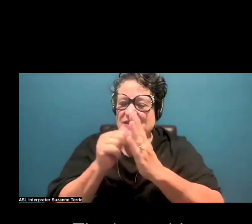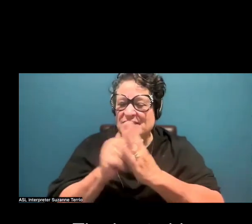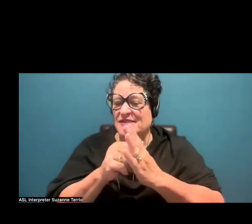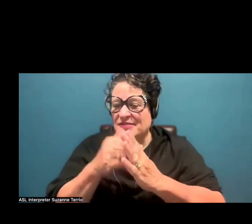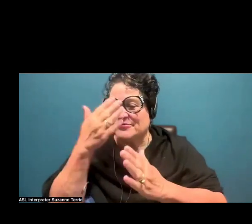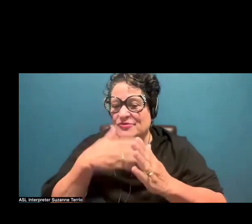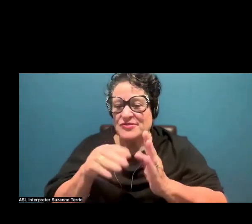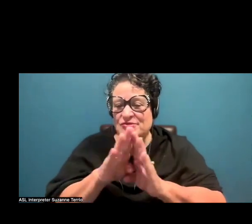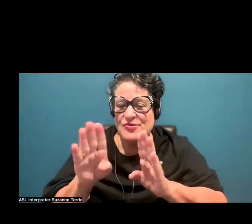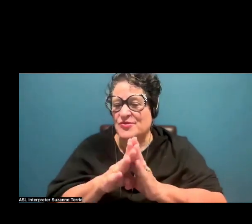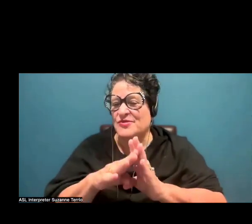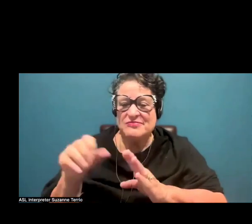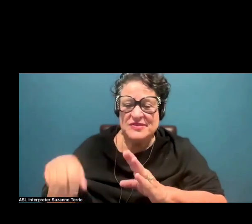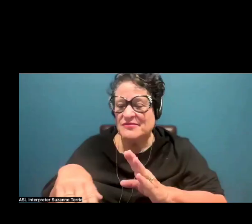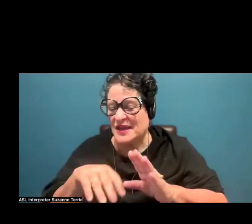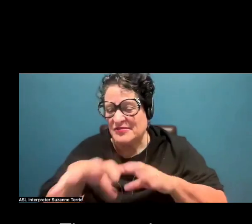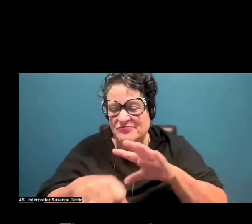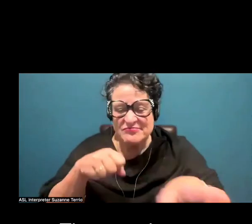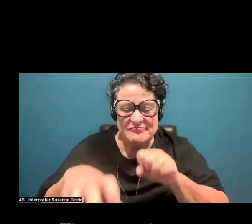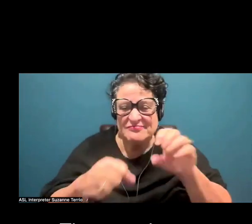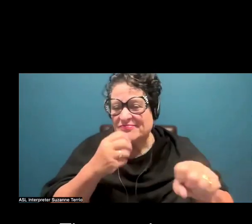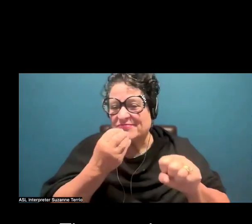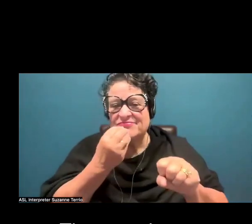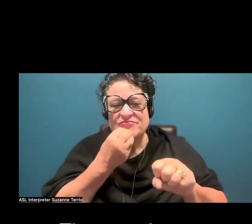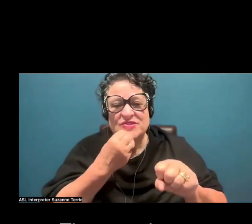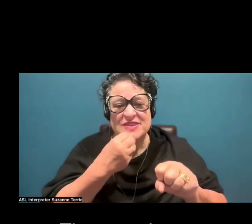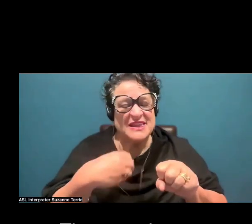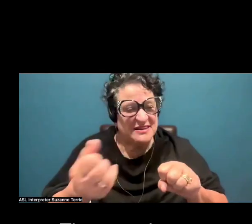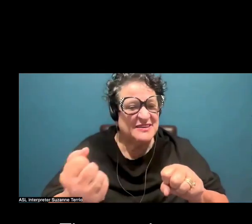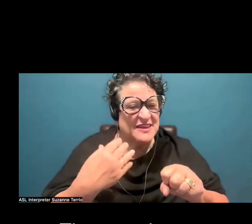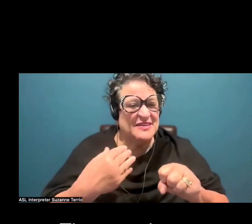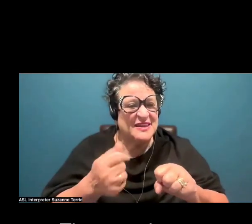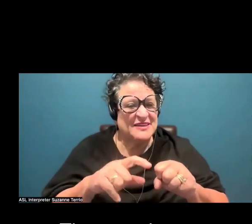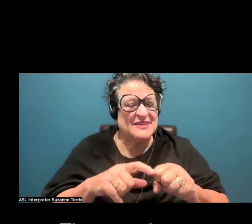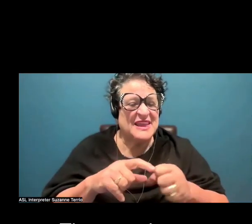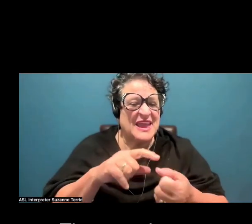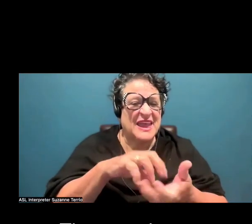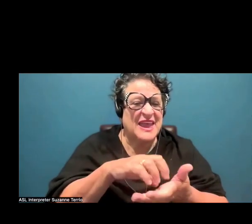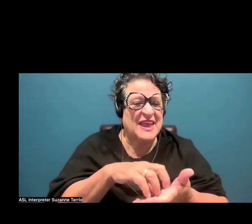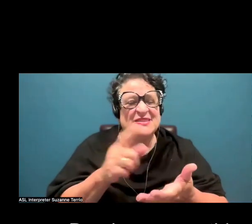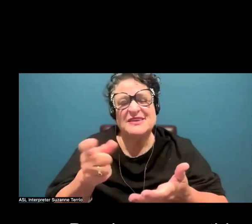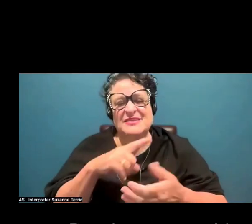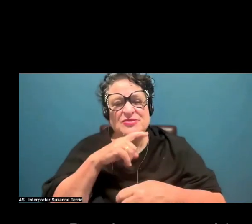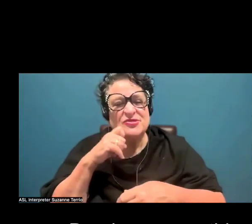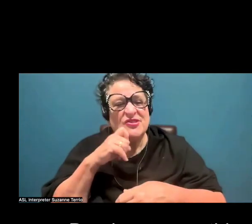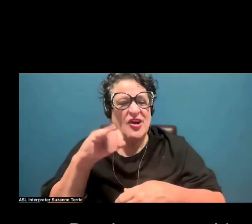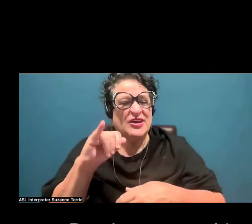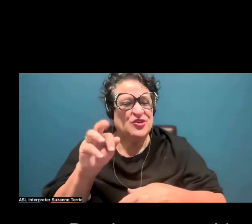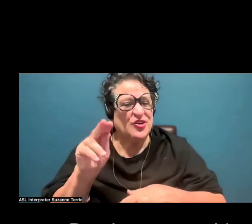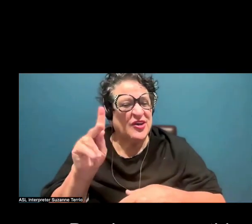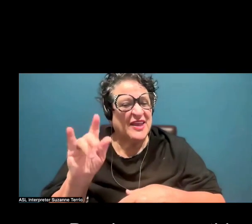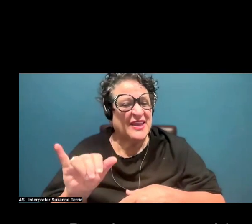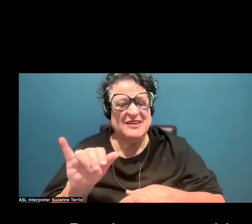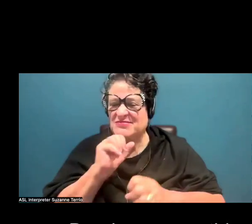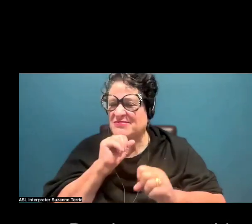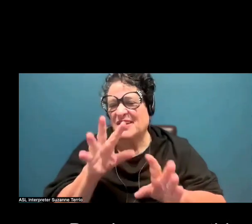bags drop, and there's a scramble for the food. They send us cans mostly, and sometimes packs of dried jerky. Barely ever anything